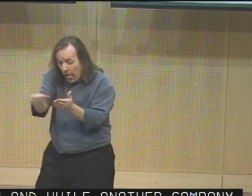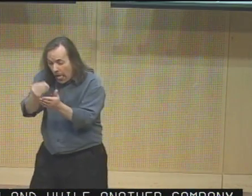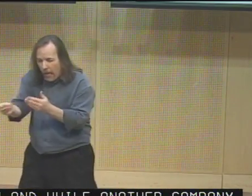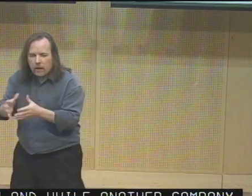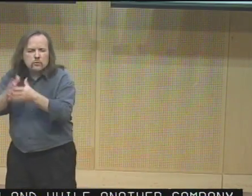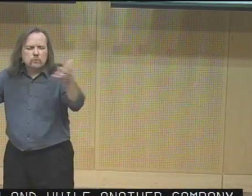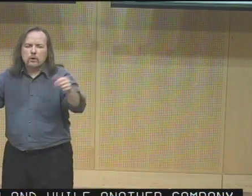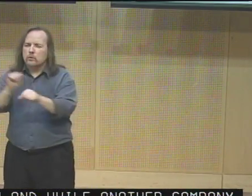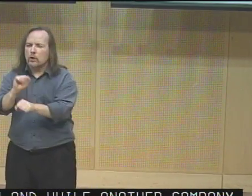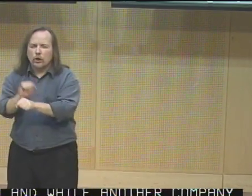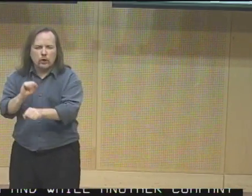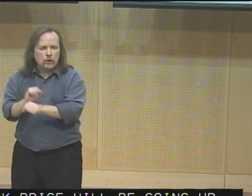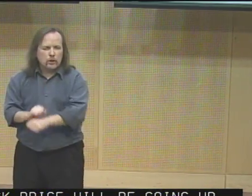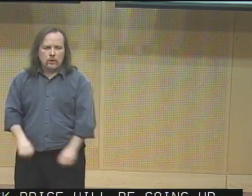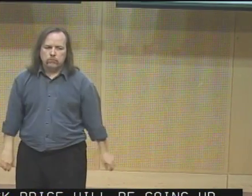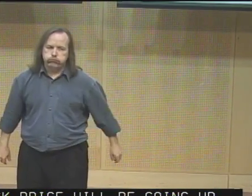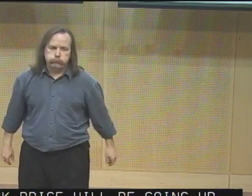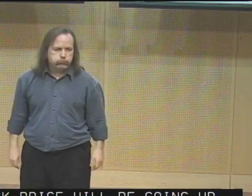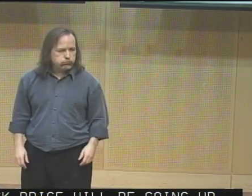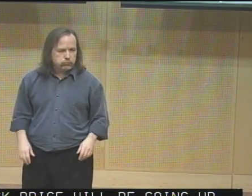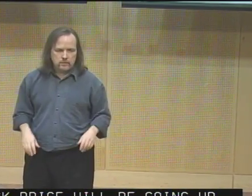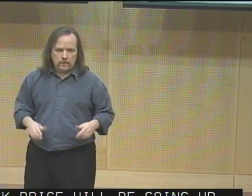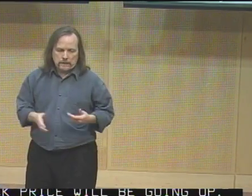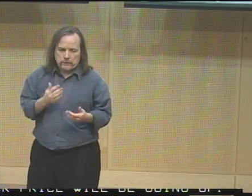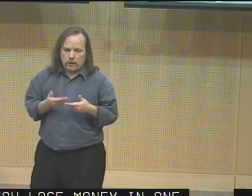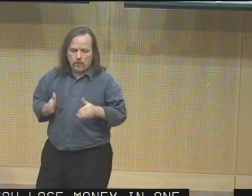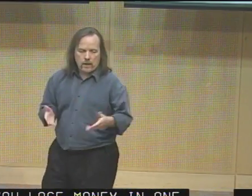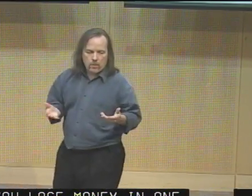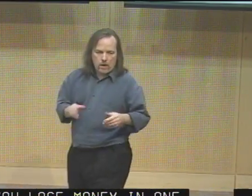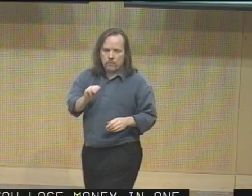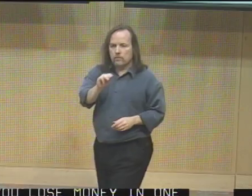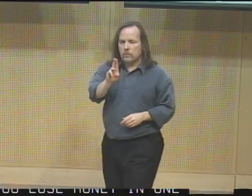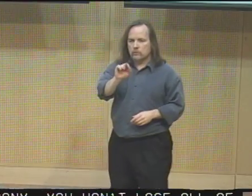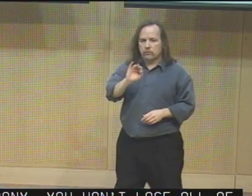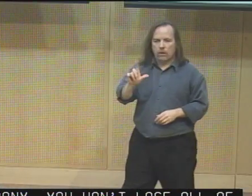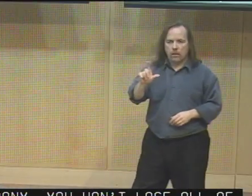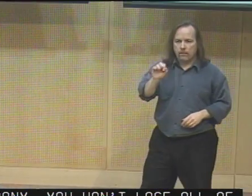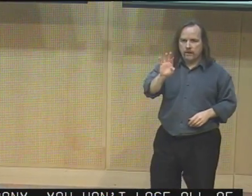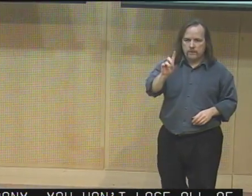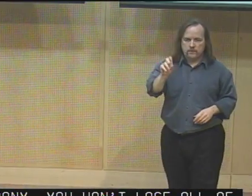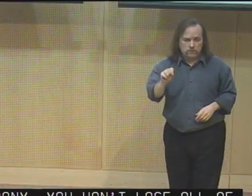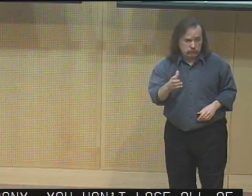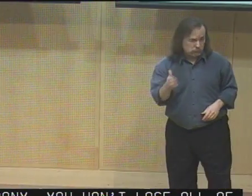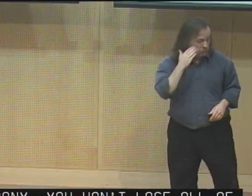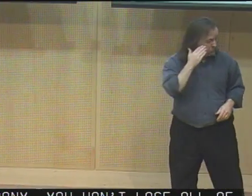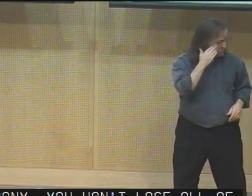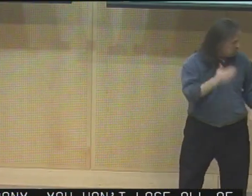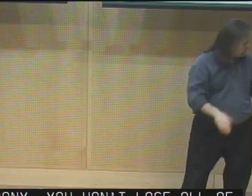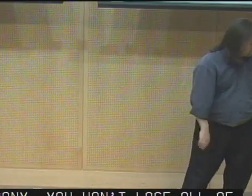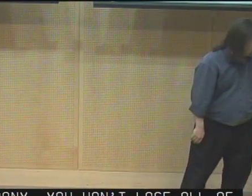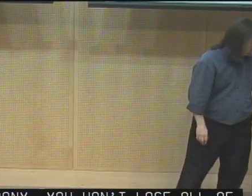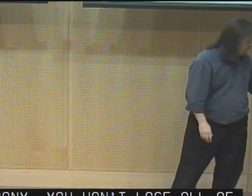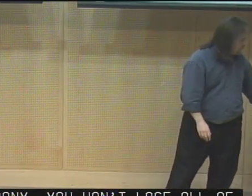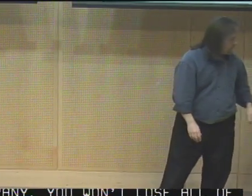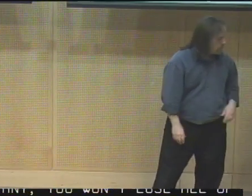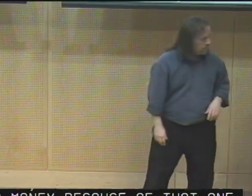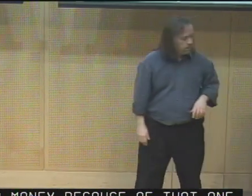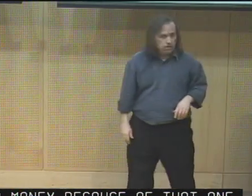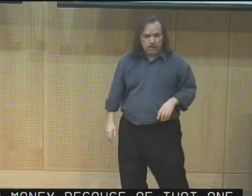down. Buying stock and investing is a lot of money, is a lot of time, and a lot of effort. And an easier way to